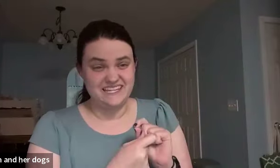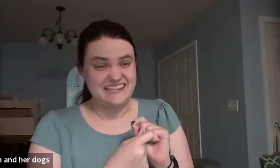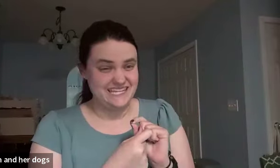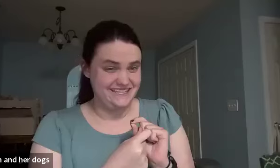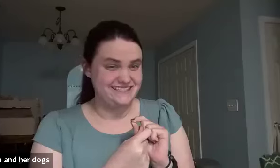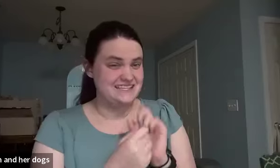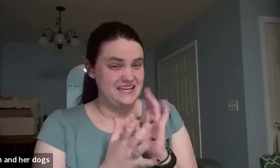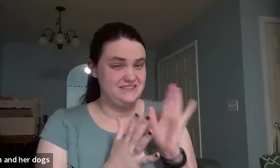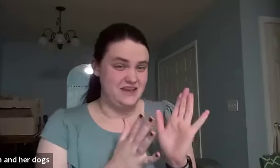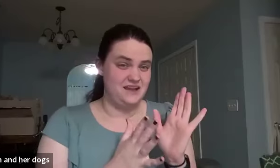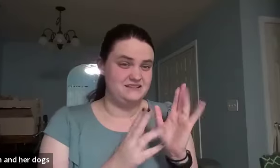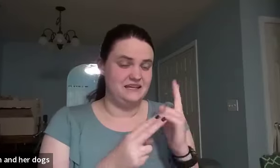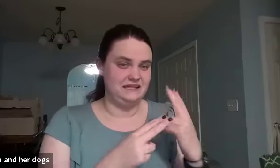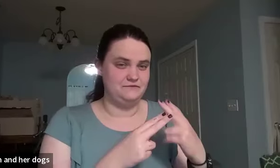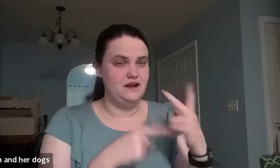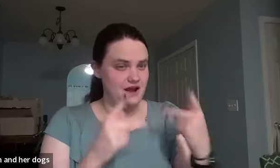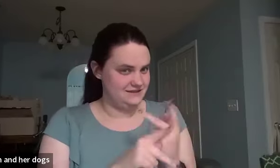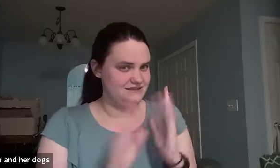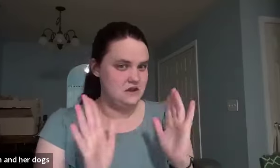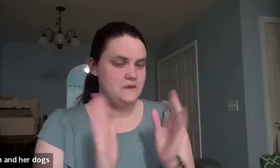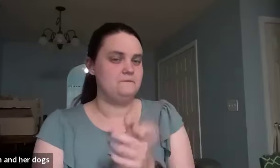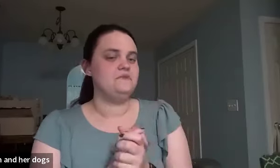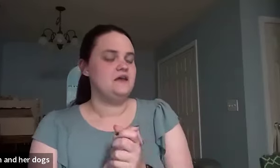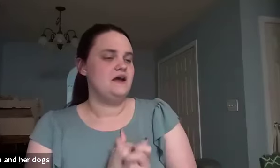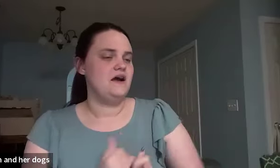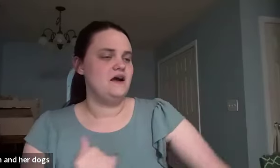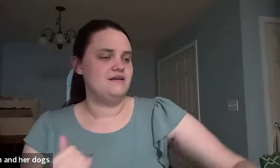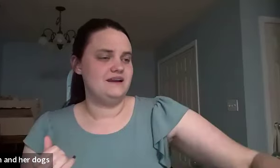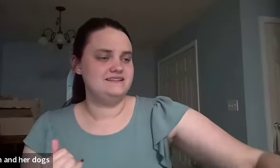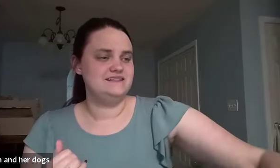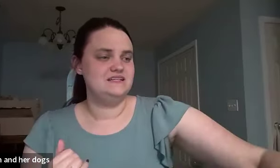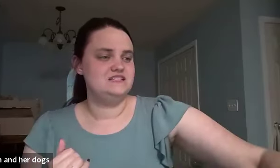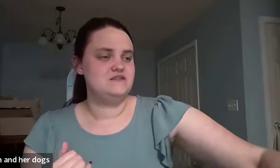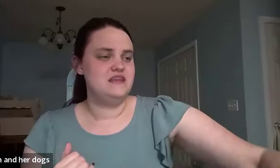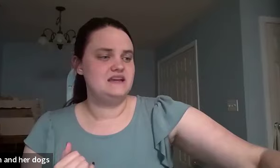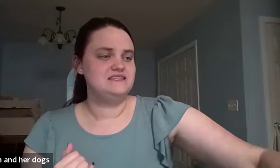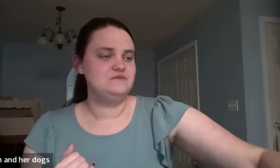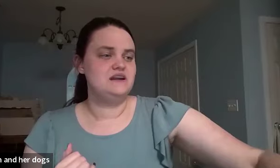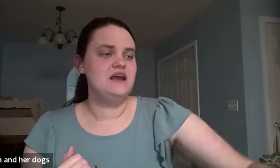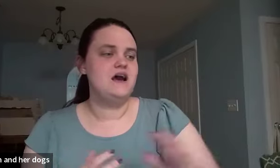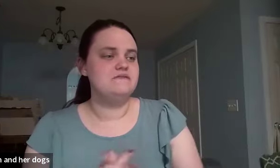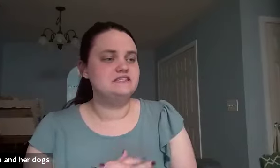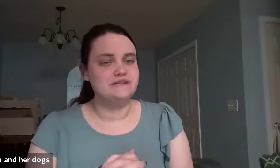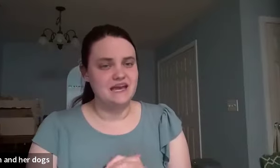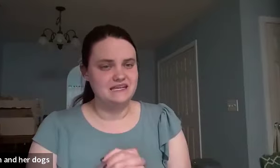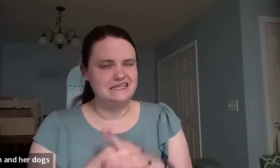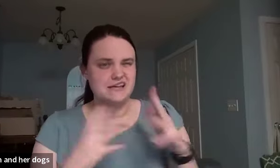specific things like that, like different kinds. Okay. All right. So the next thing we're going to have is spaghetti